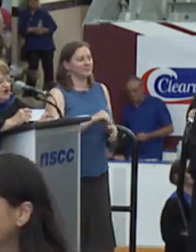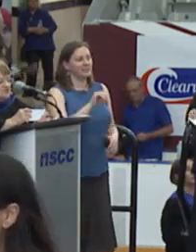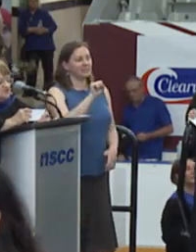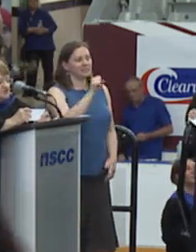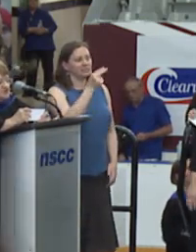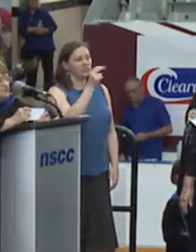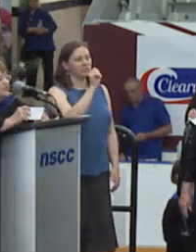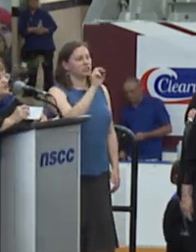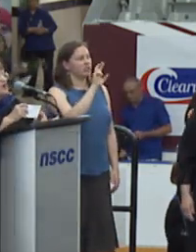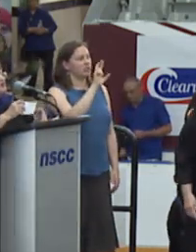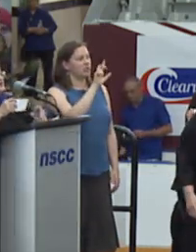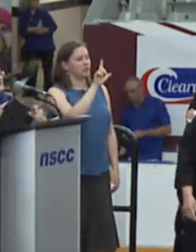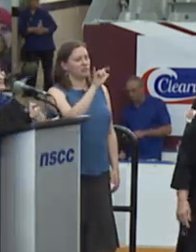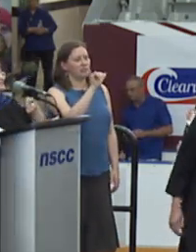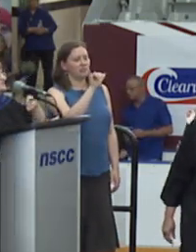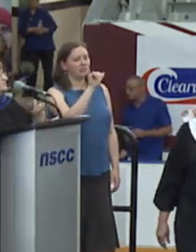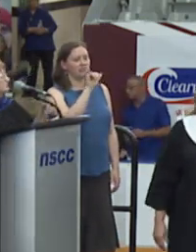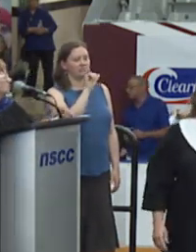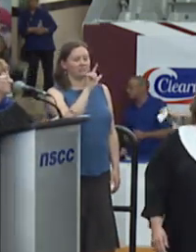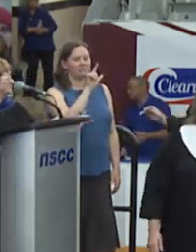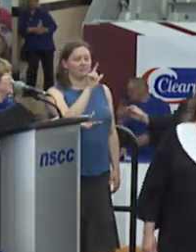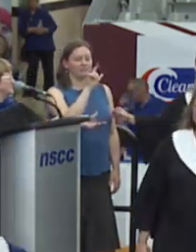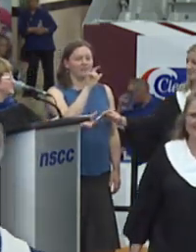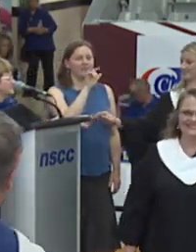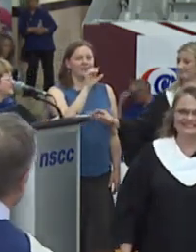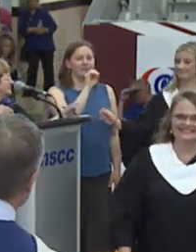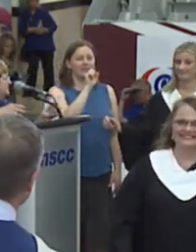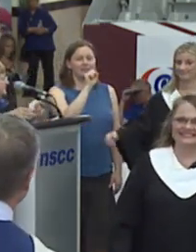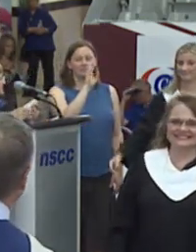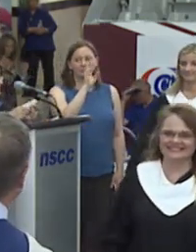Cheryl Osborne with honors.